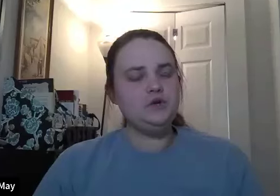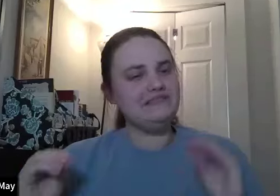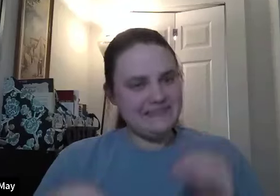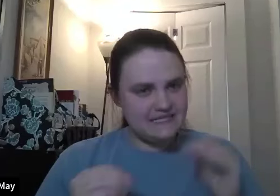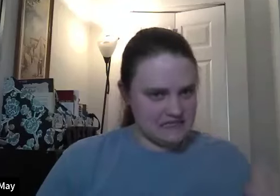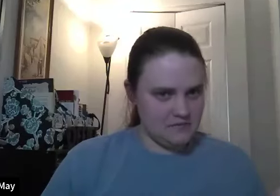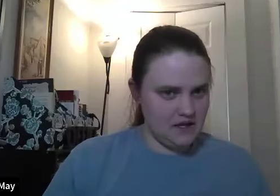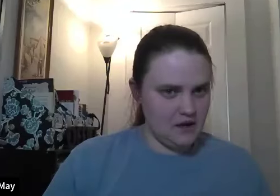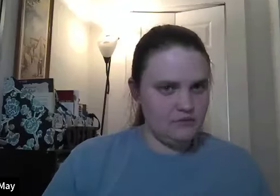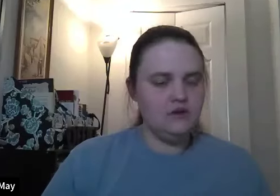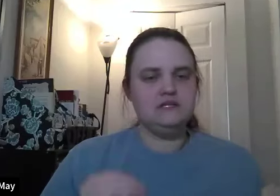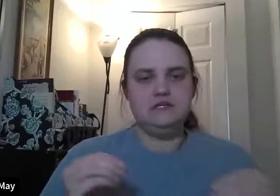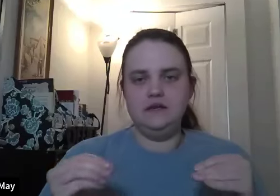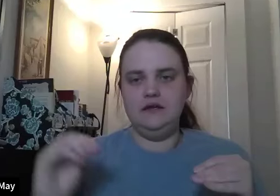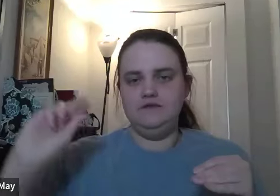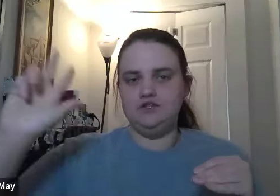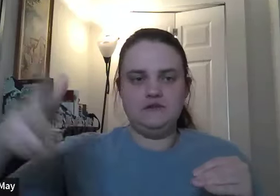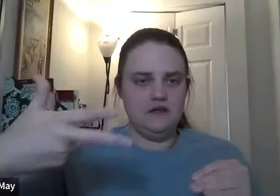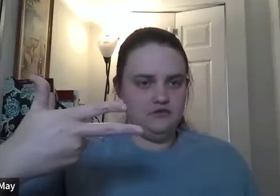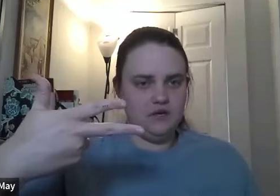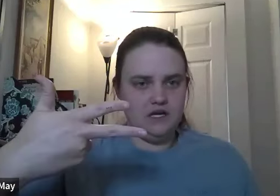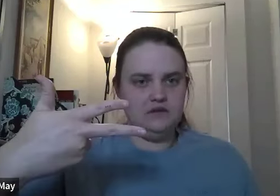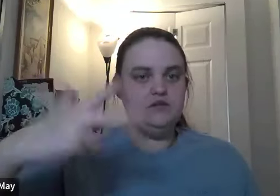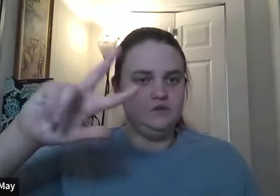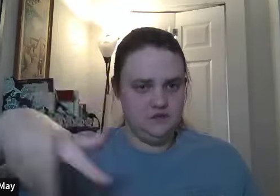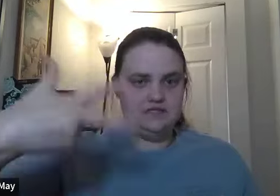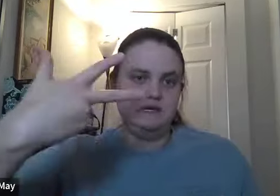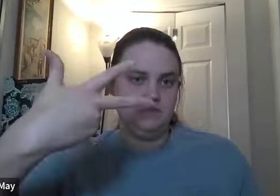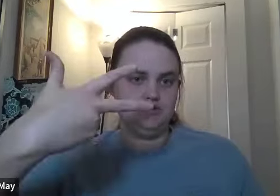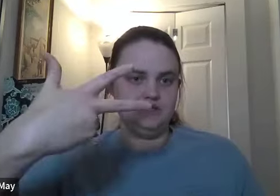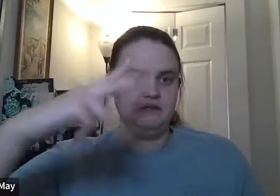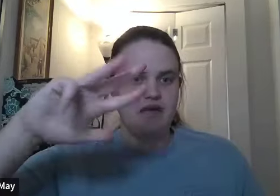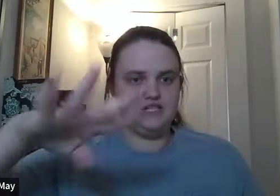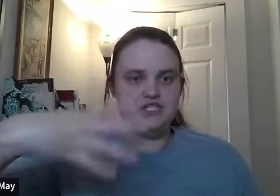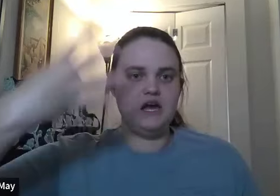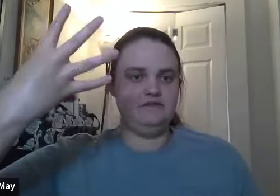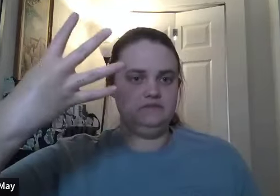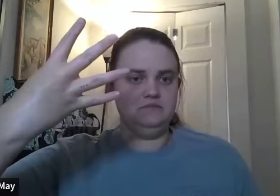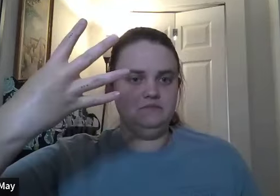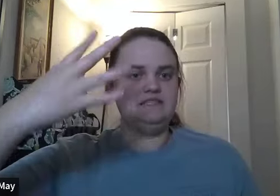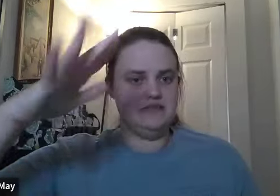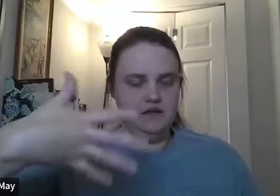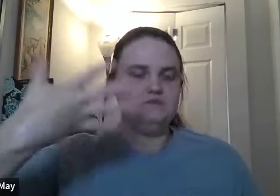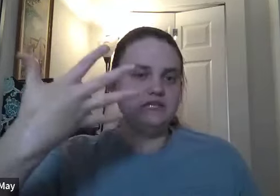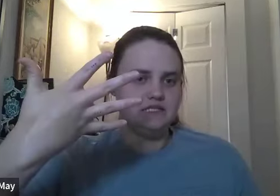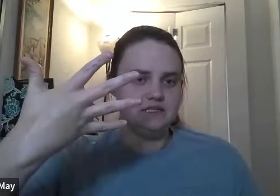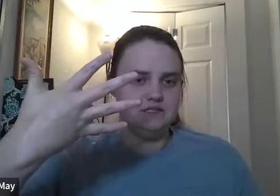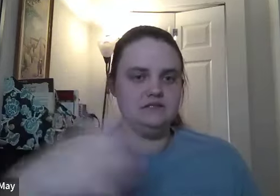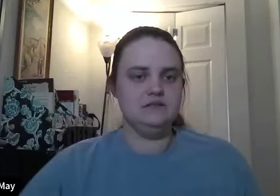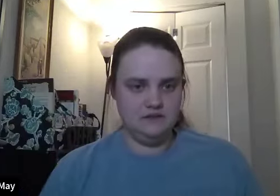are listing something out, if you're doing like 3, you would do that same motion. Like that just kind of makes the telling of list.